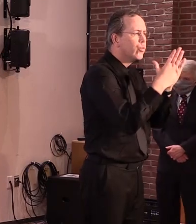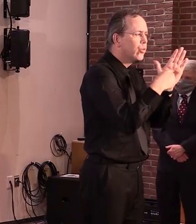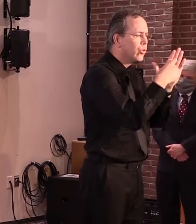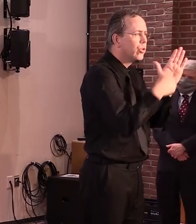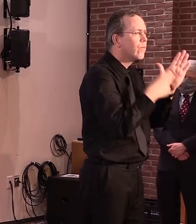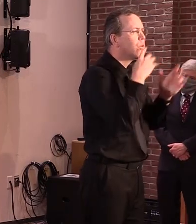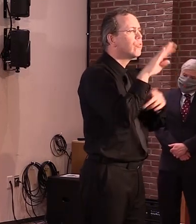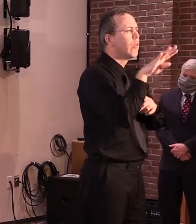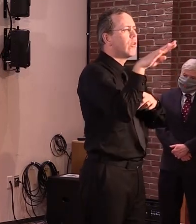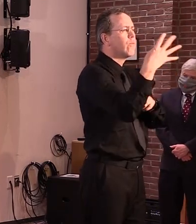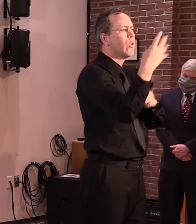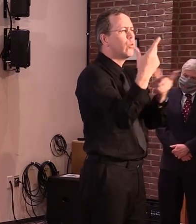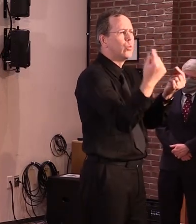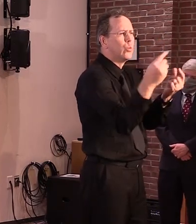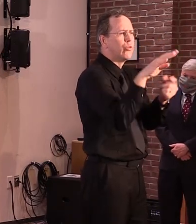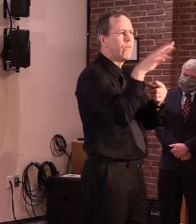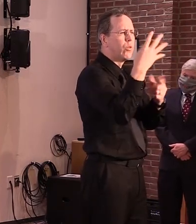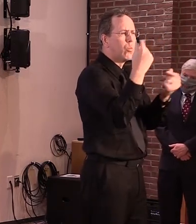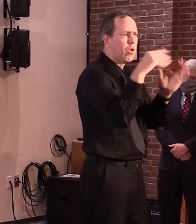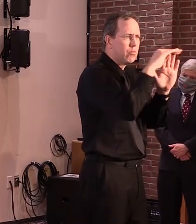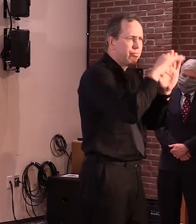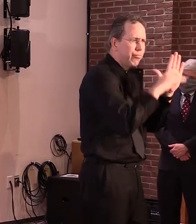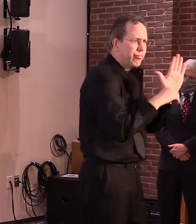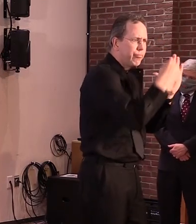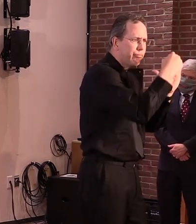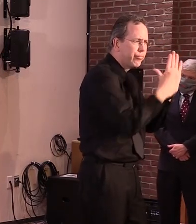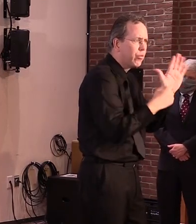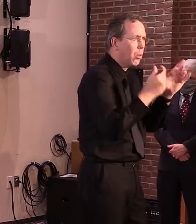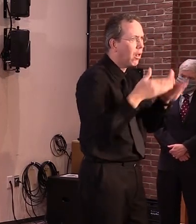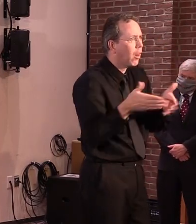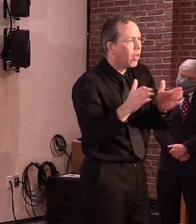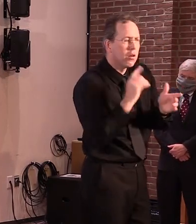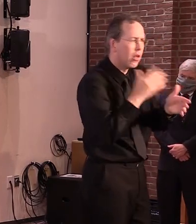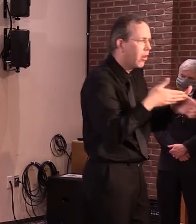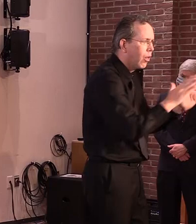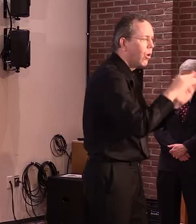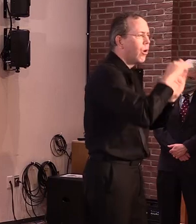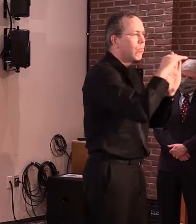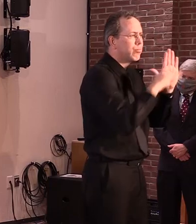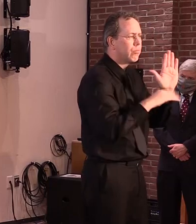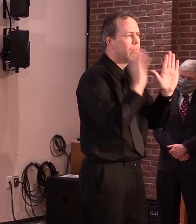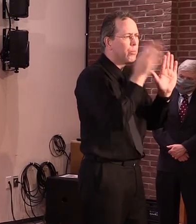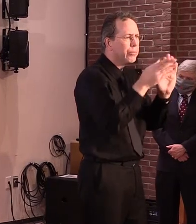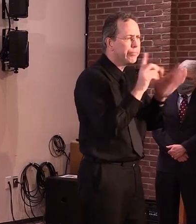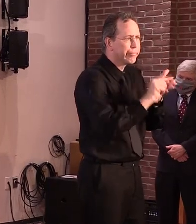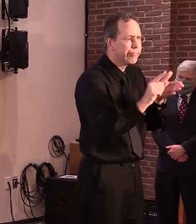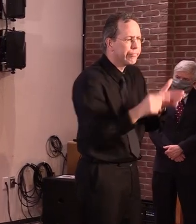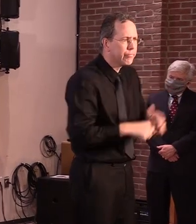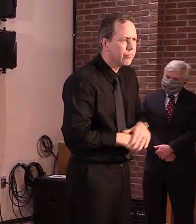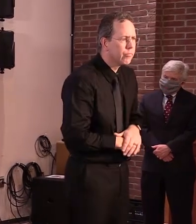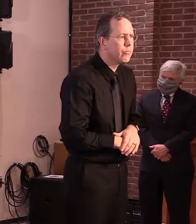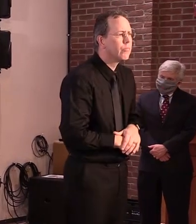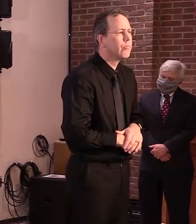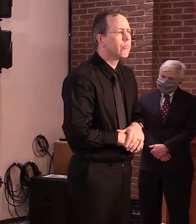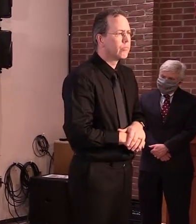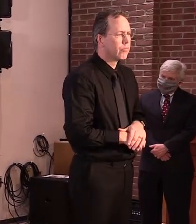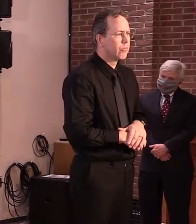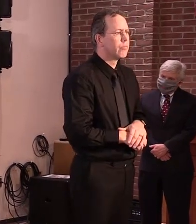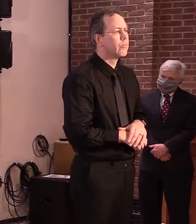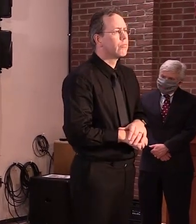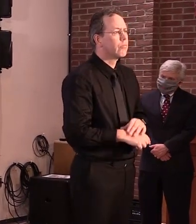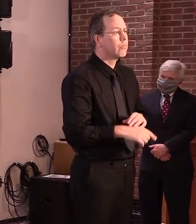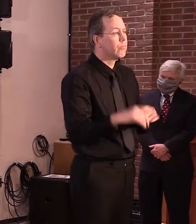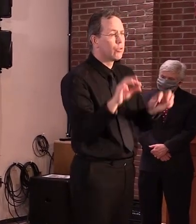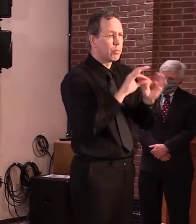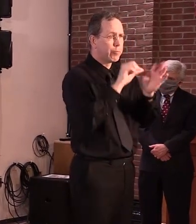just want to remind everyone, when we said the fairs, the traditional fairs will not be happening, a number of them have